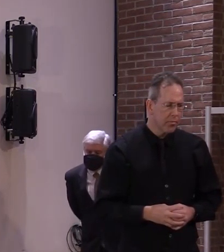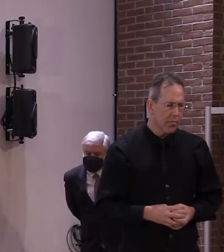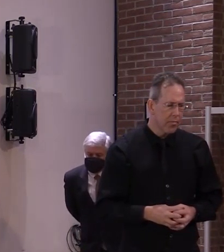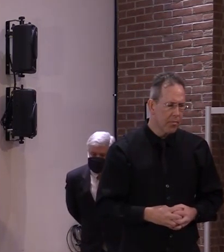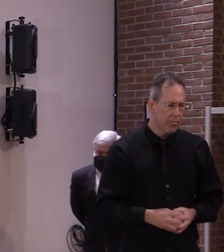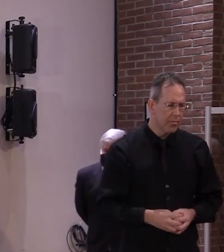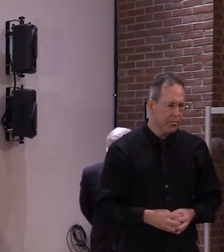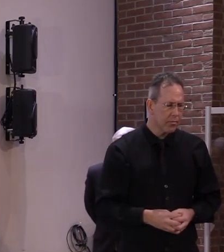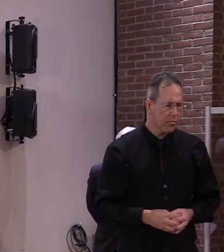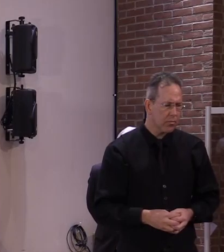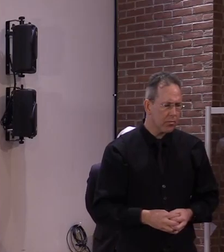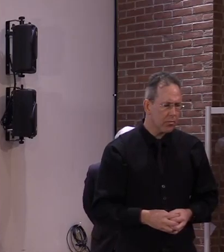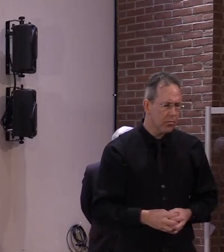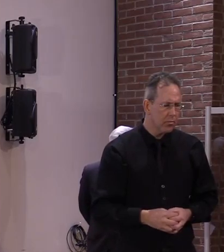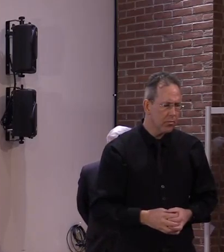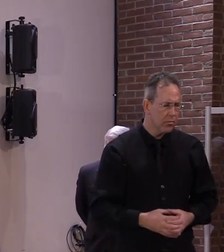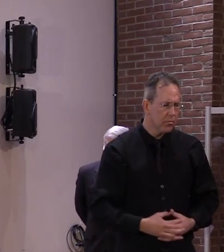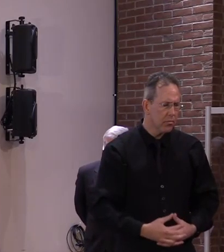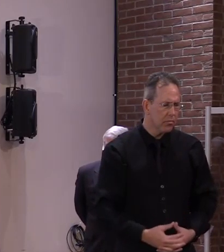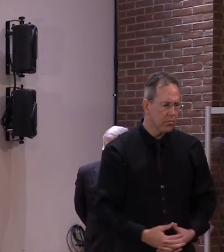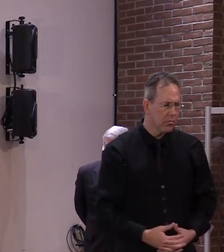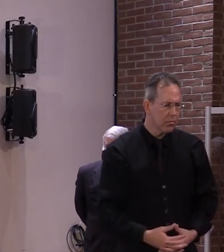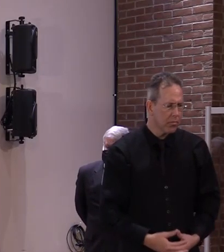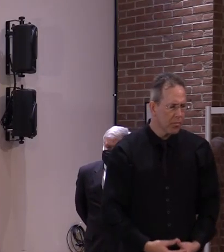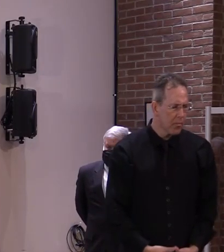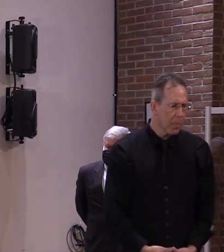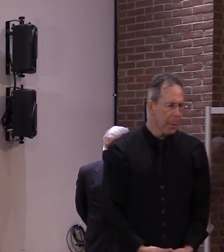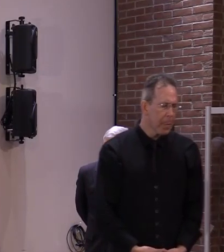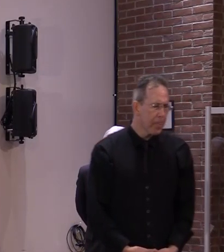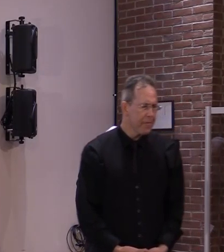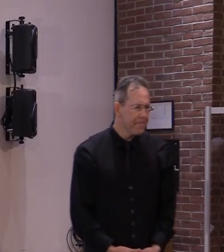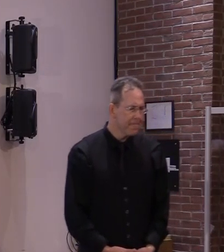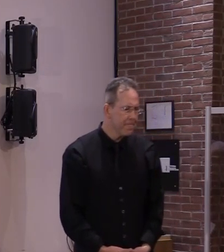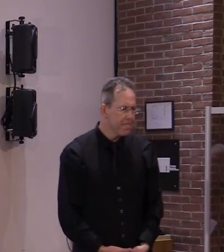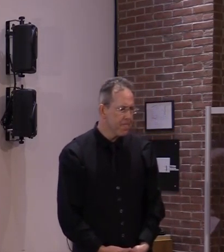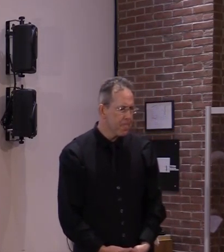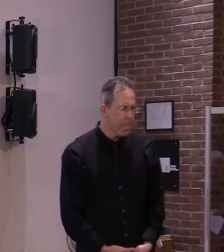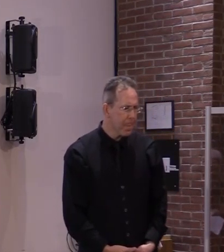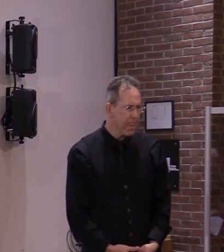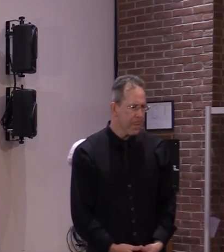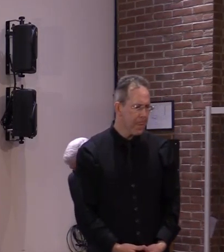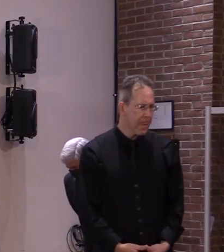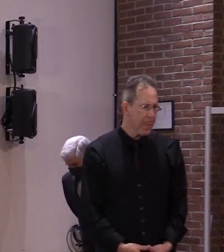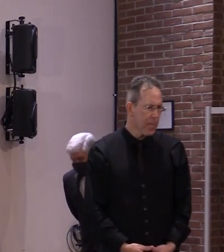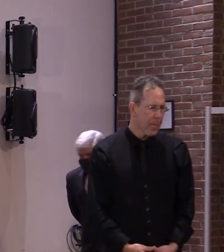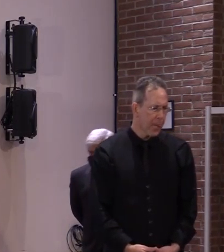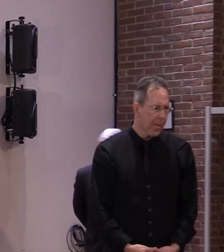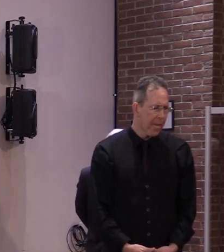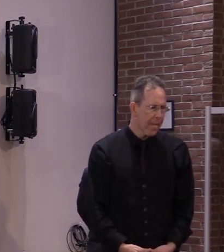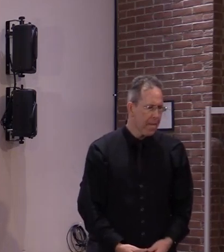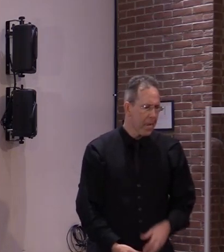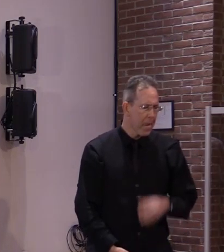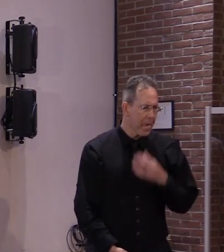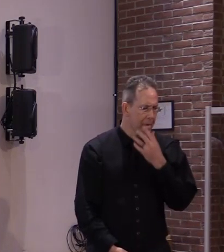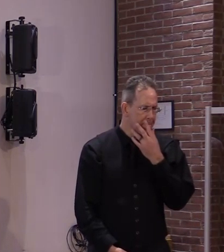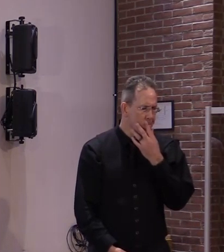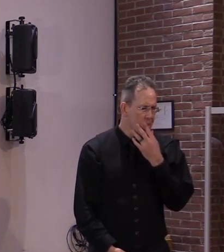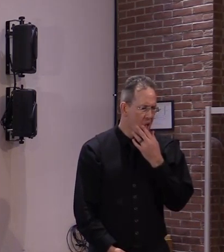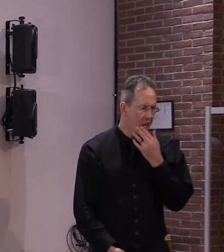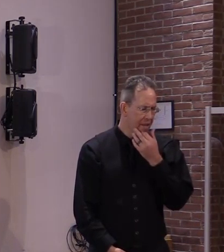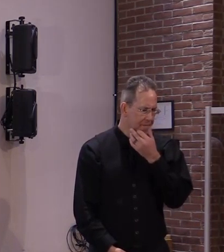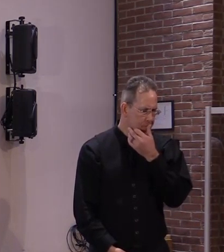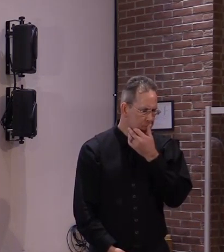about. They say they were at the pharmacy in Walgreens in St. Albans, standing next to an older gentleman, and the pharmacist asked him